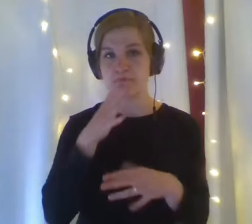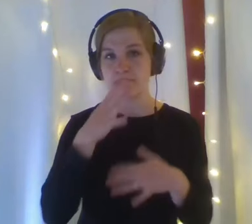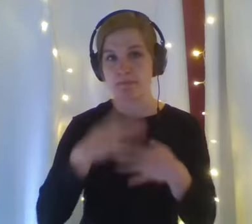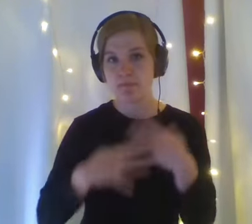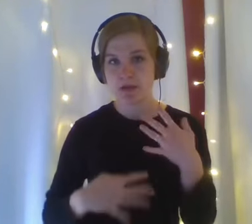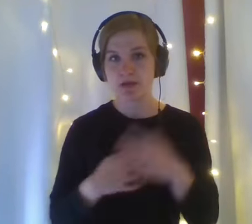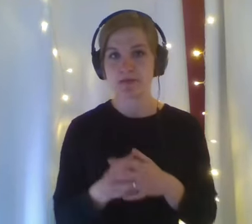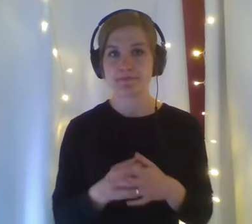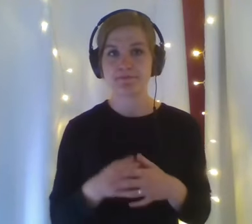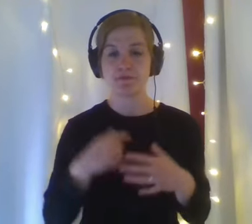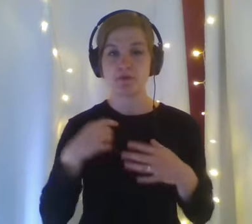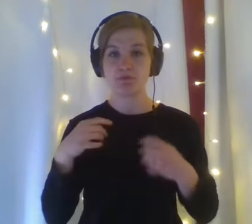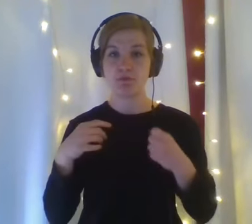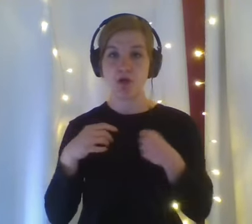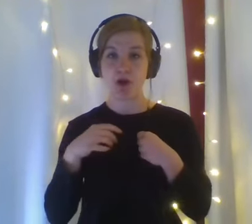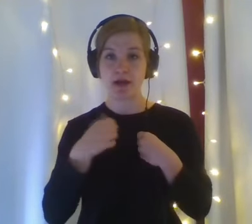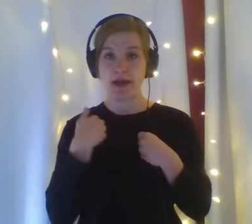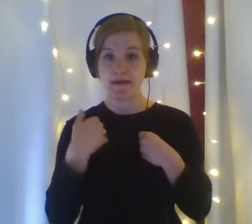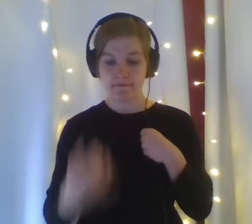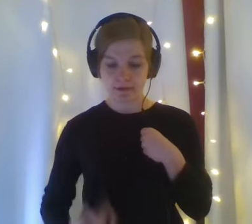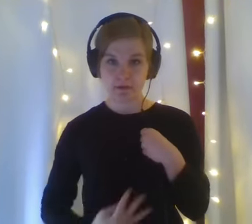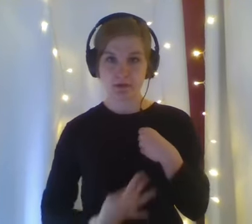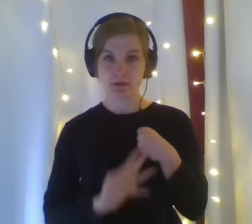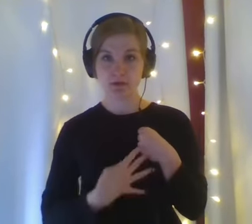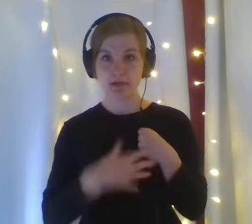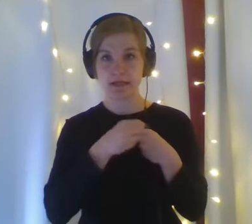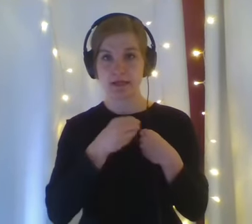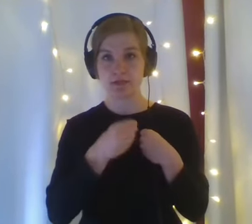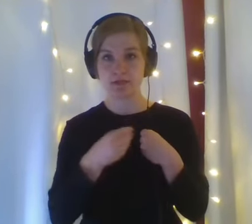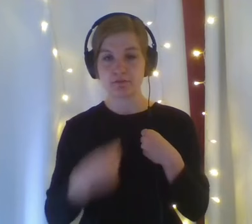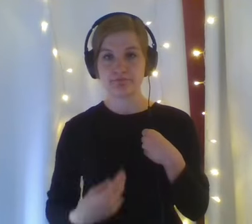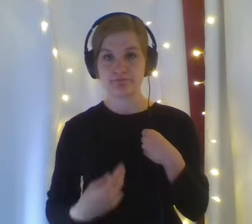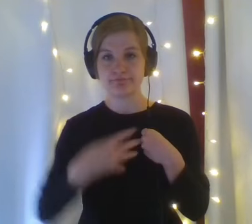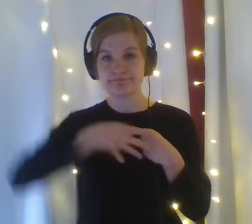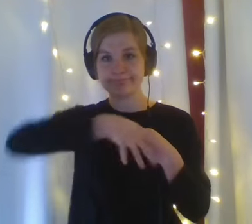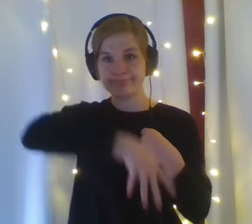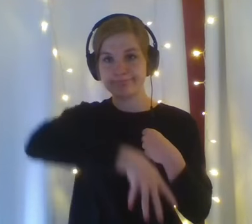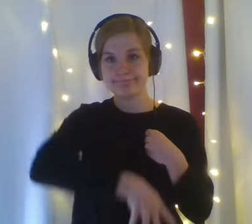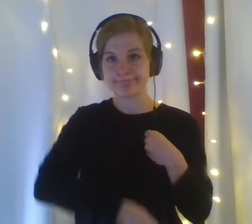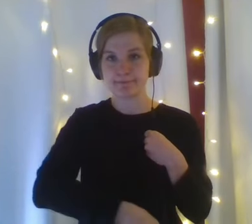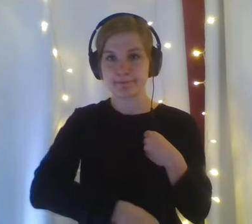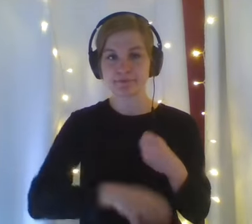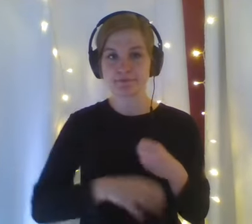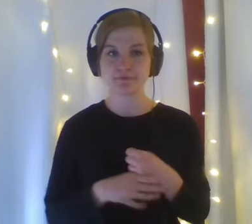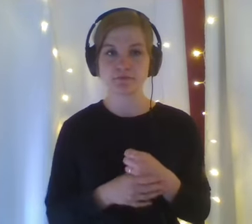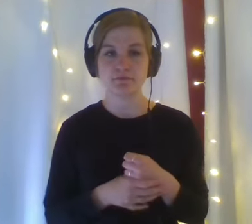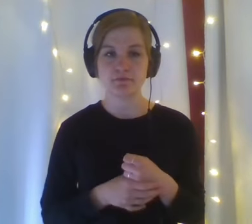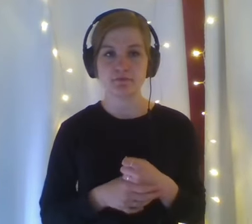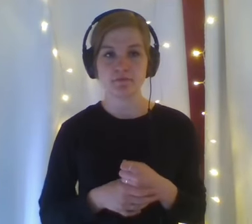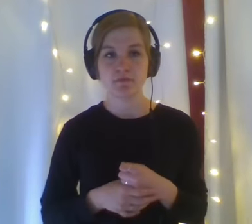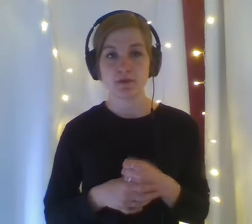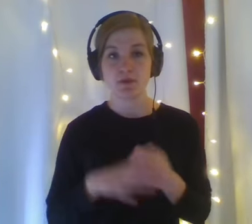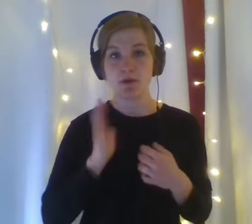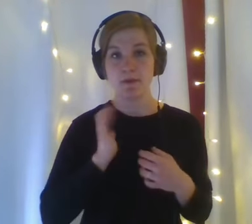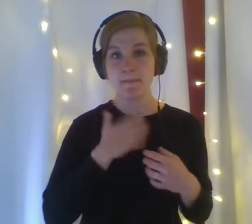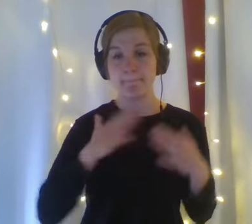towards system from the heart. Using both of these loops and the centralized pump, we can effectively take blood